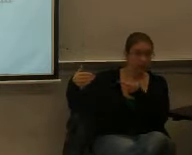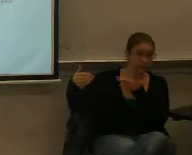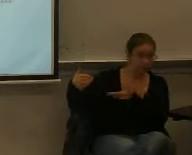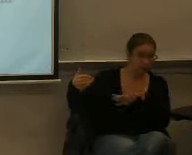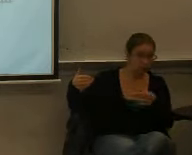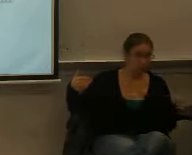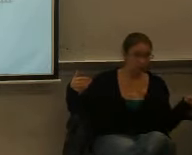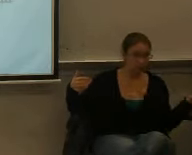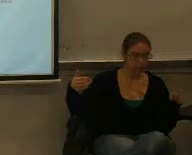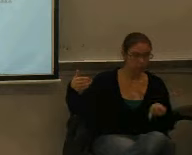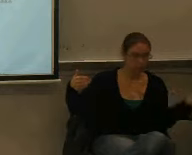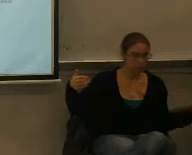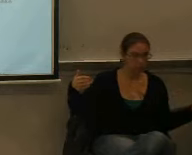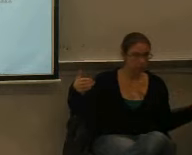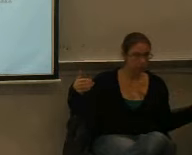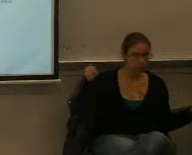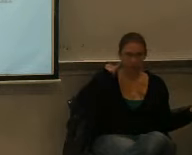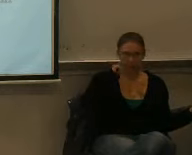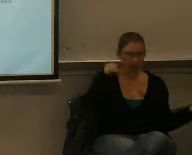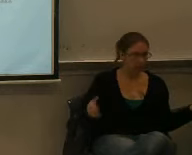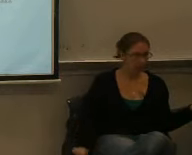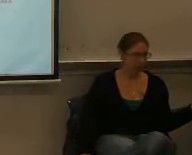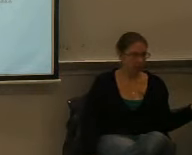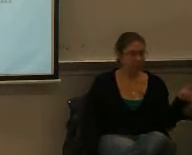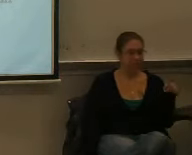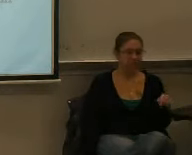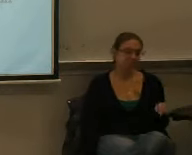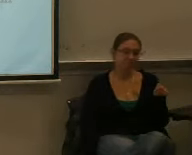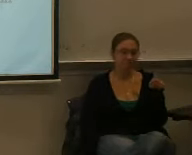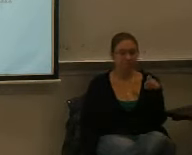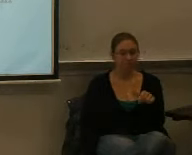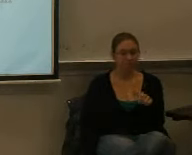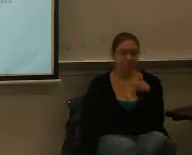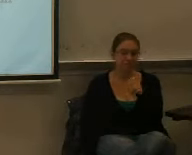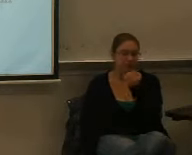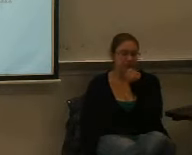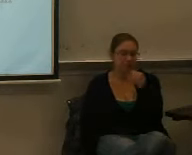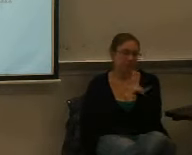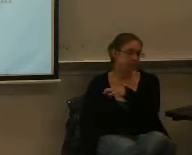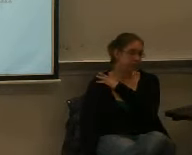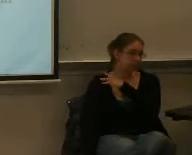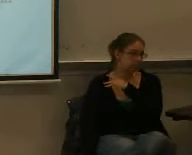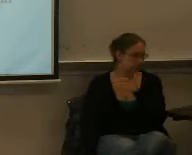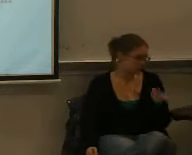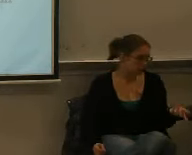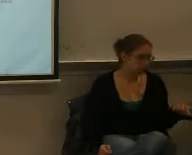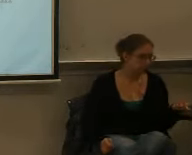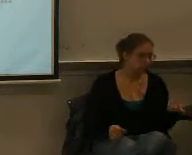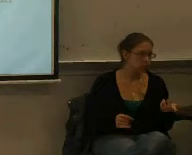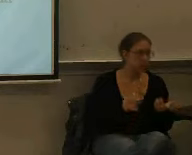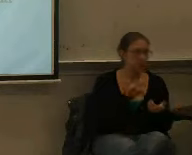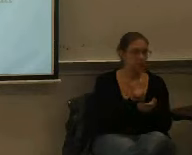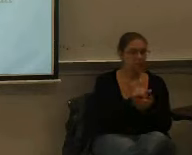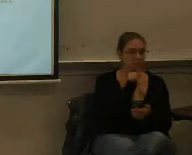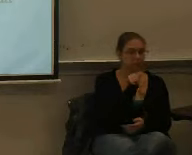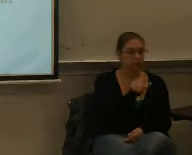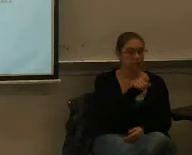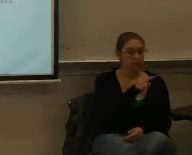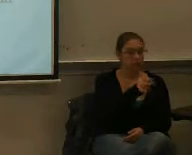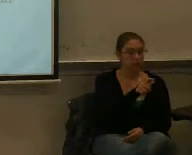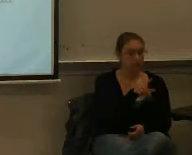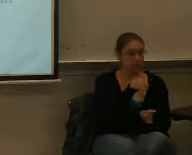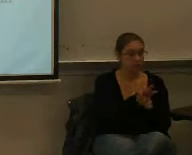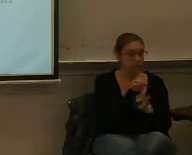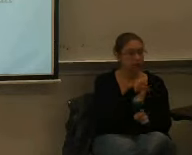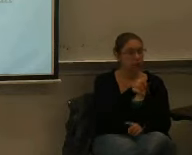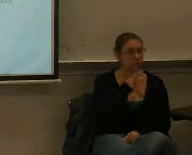eaten. So that's also a non-lethal effect of predation, because even if that predator is not eating its